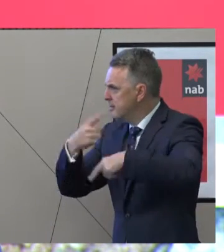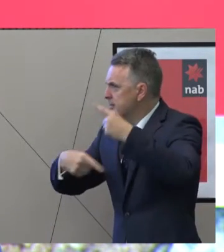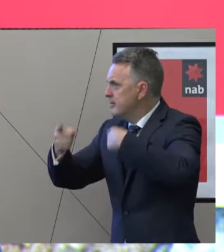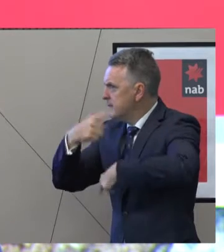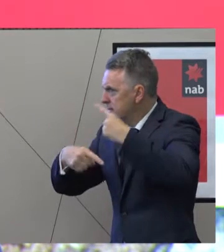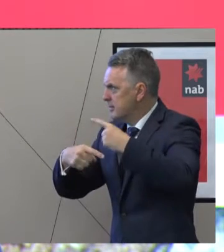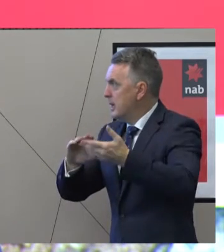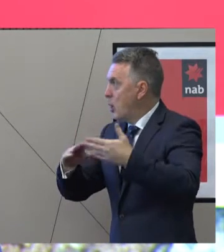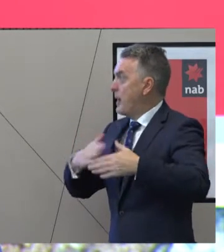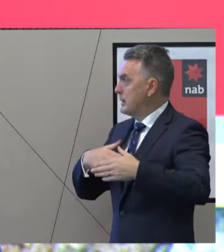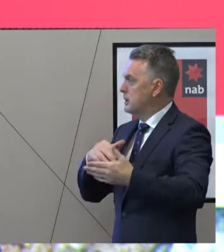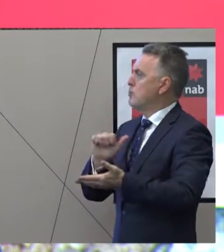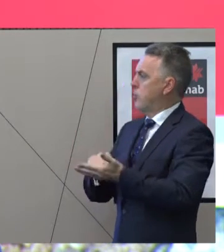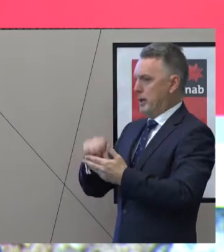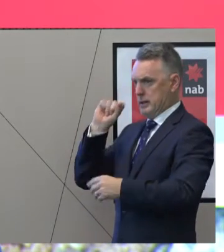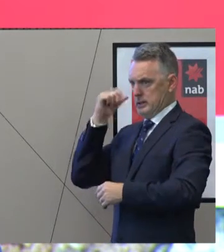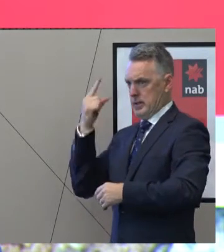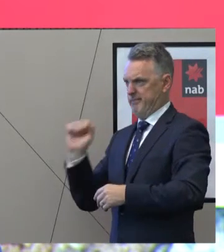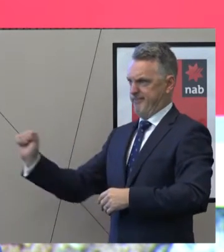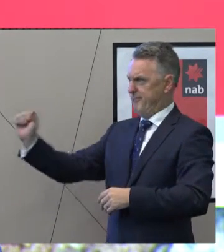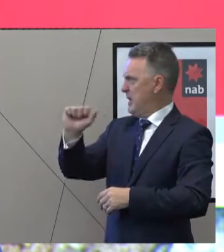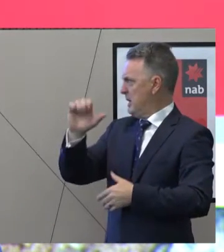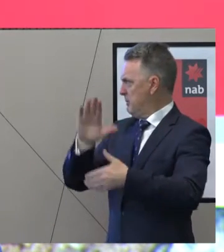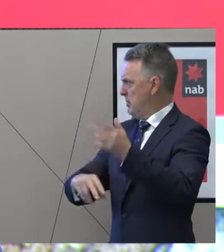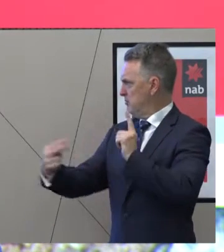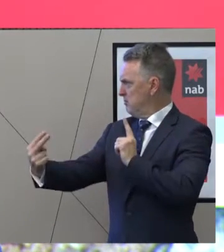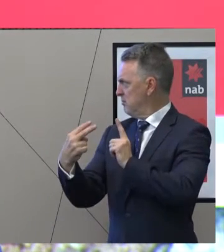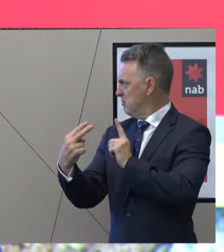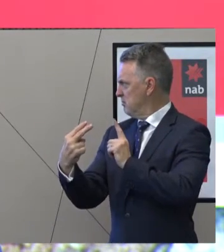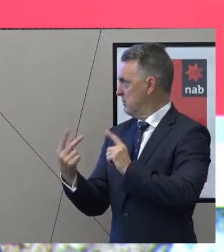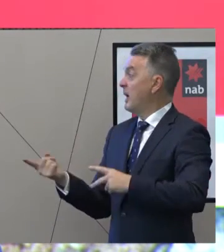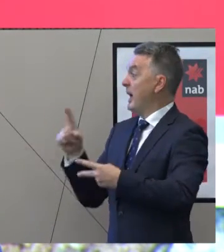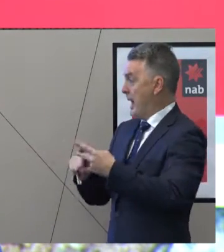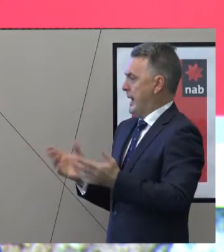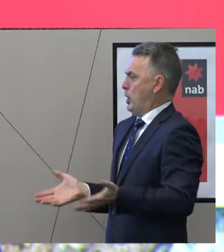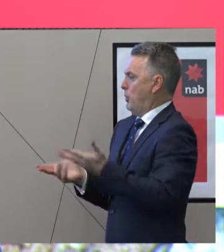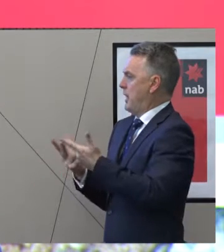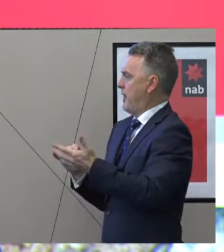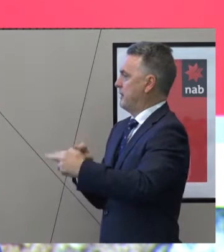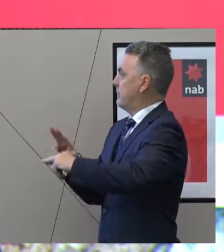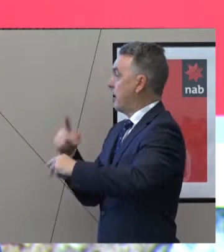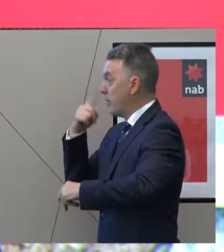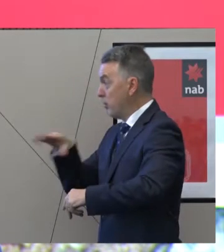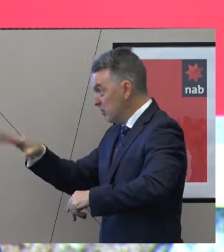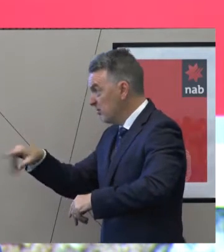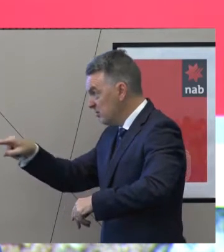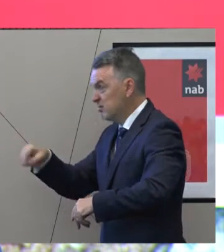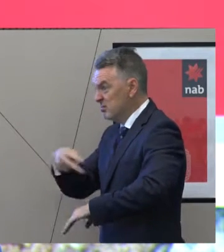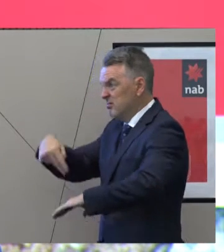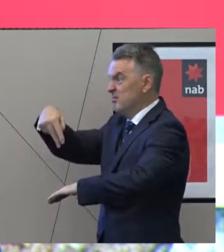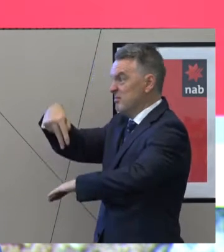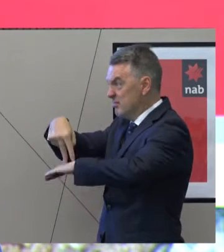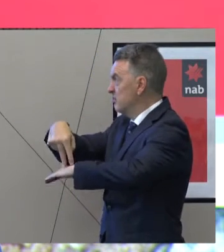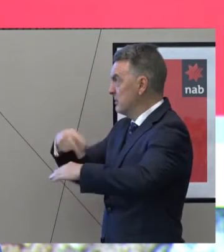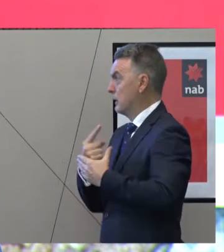real experience is within that organisation, but also encouraging other staff members to actually stand up and actually pull